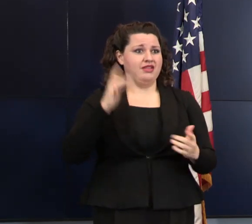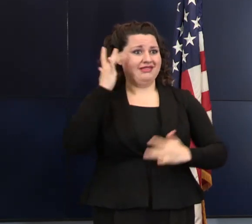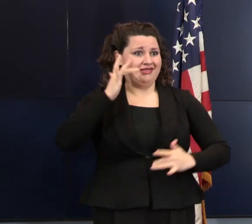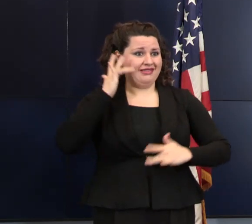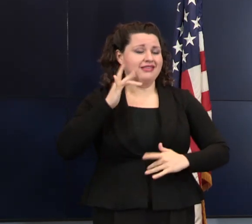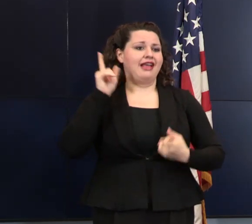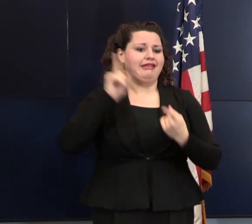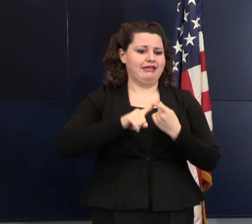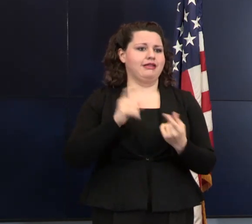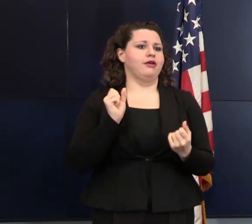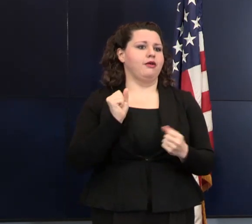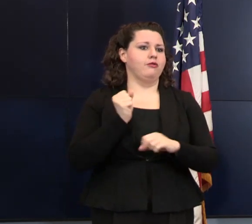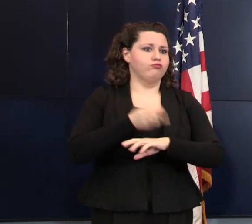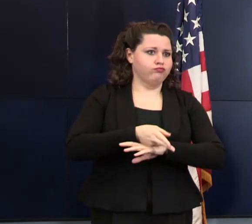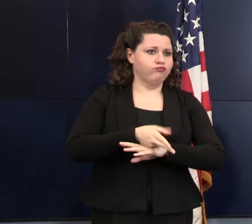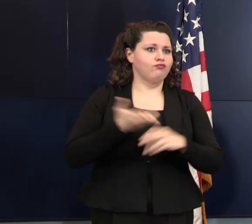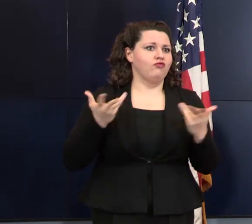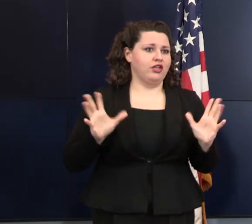defeated. Thank you.